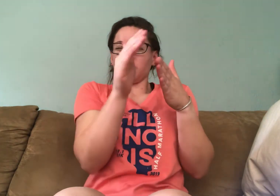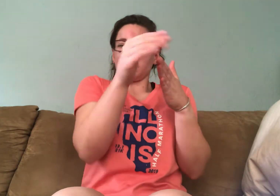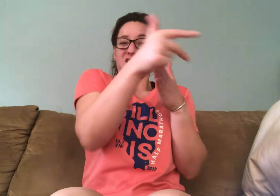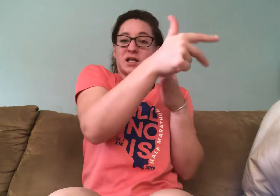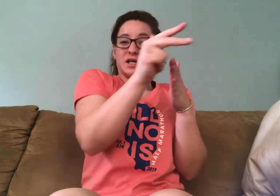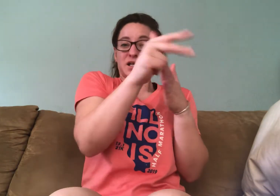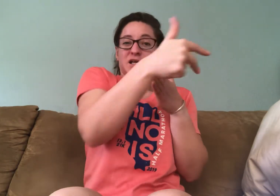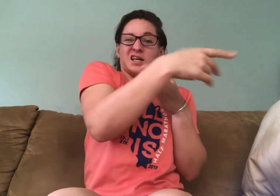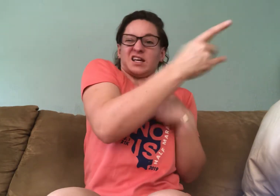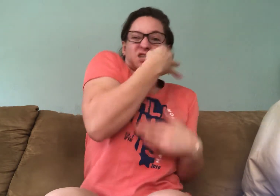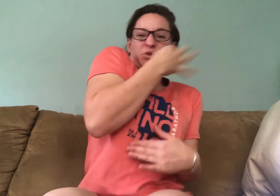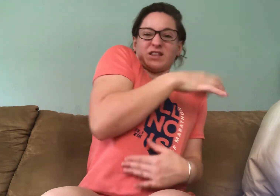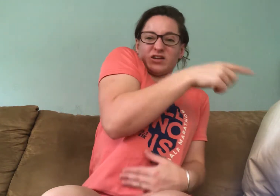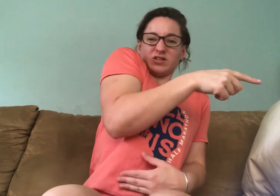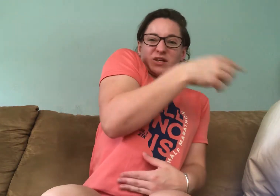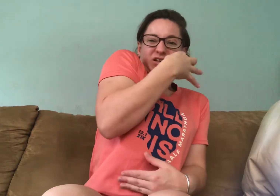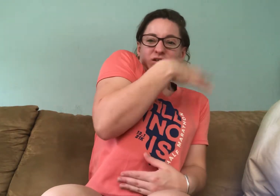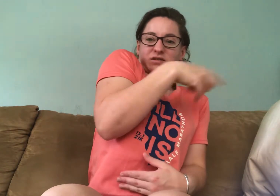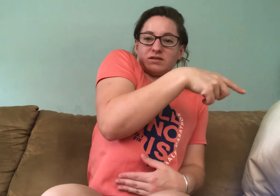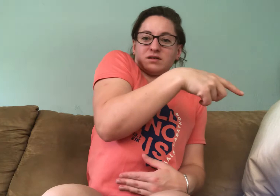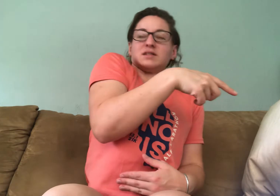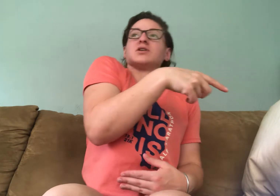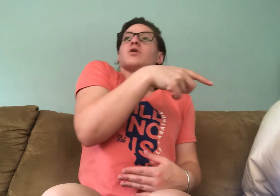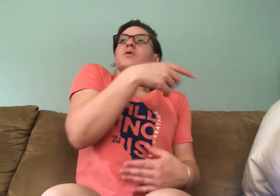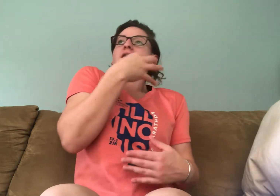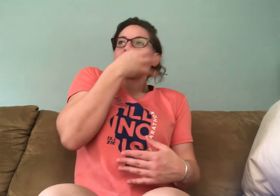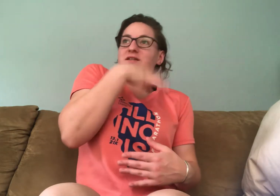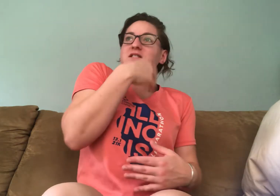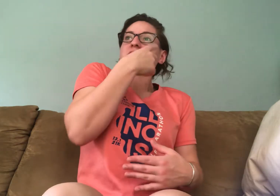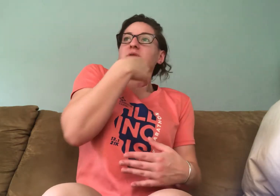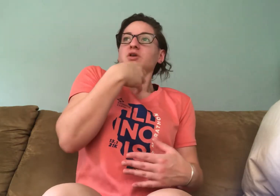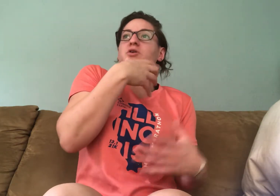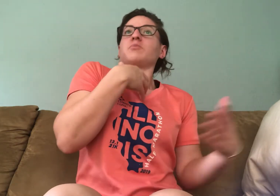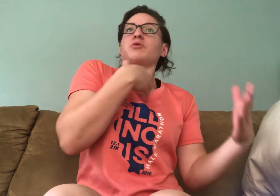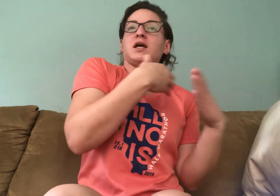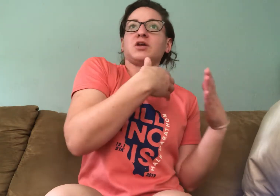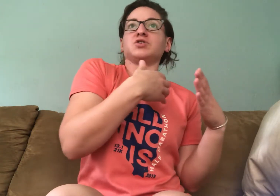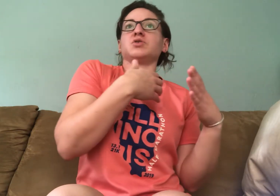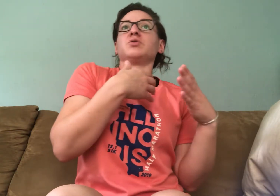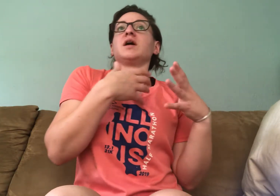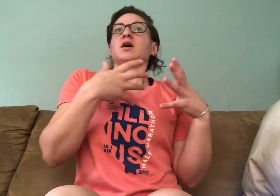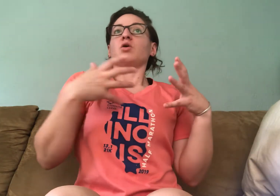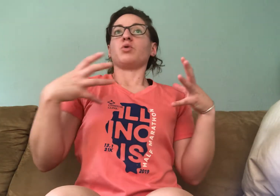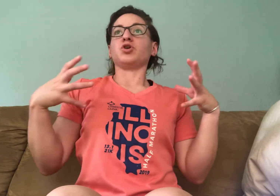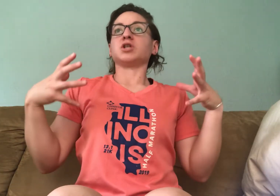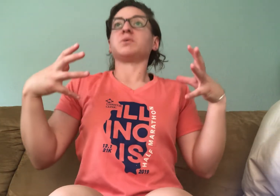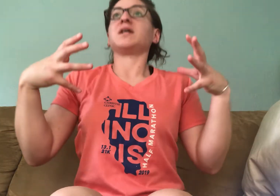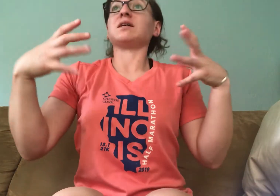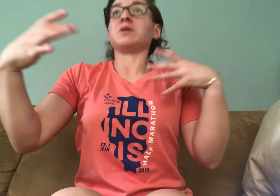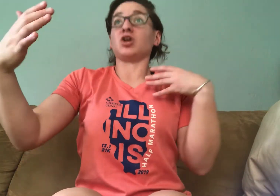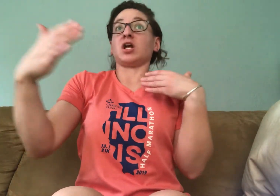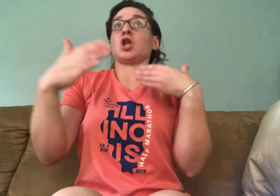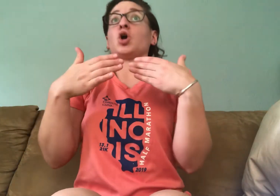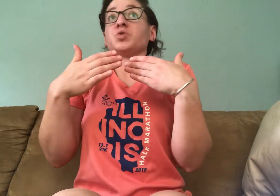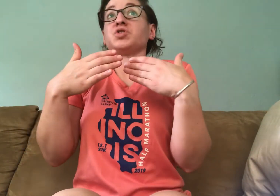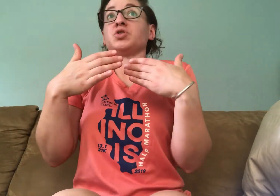turn Glen, it's right there, So again, this is something you're going to bring into when you're explaining something, getting close